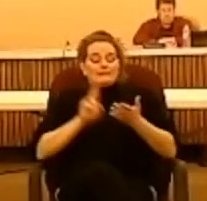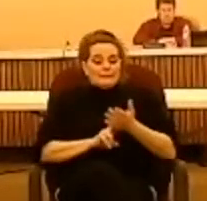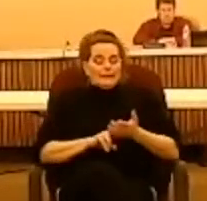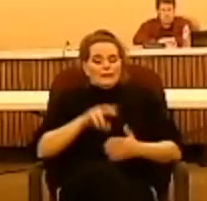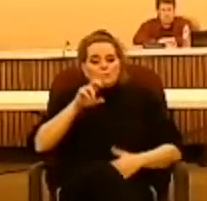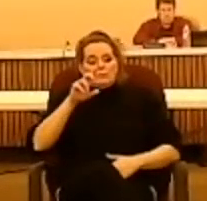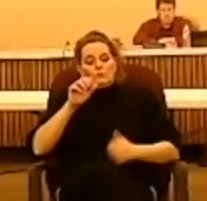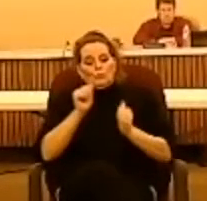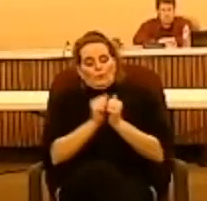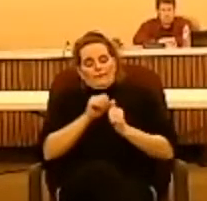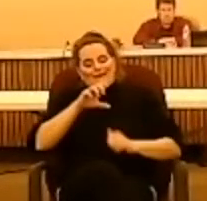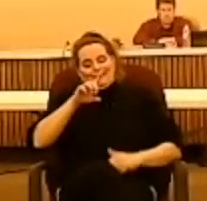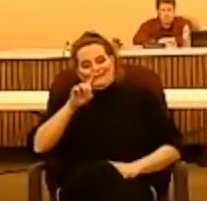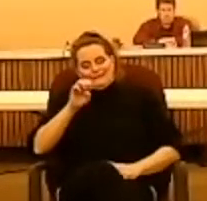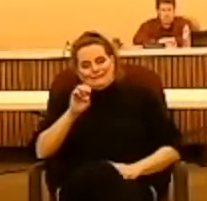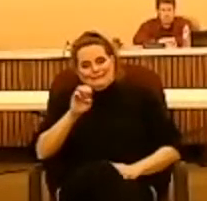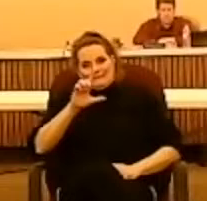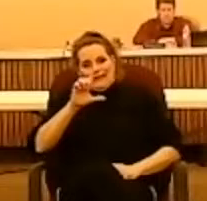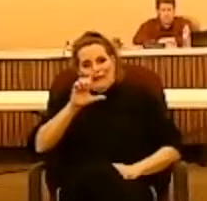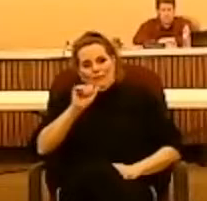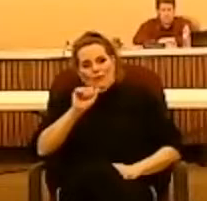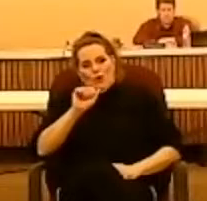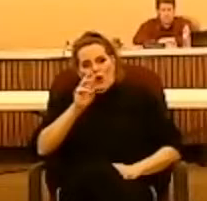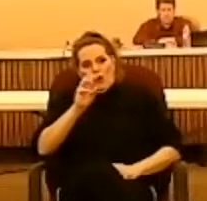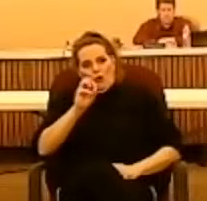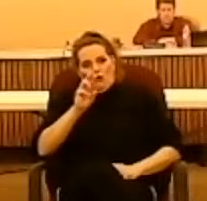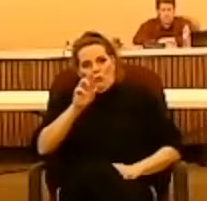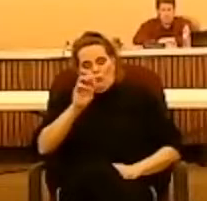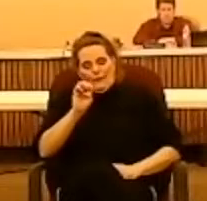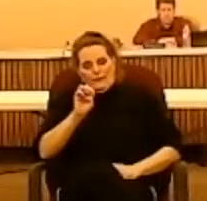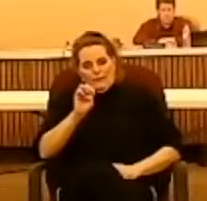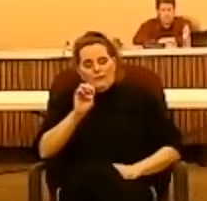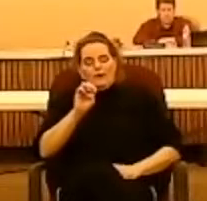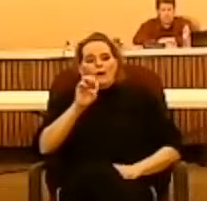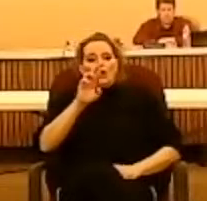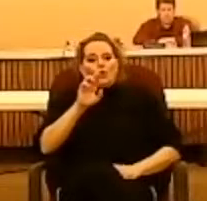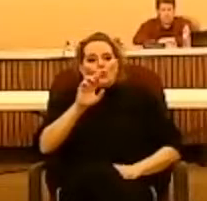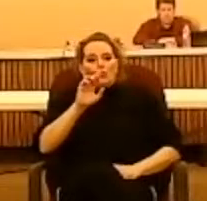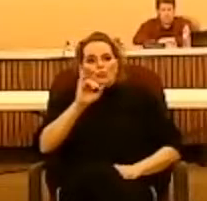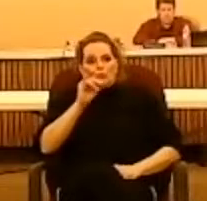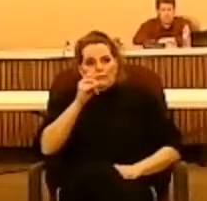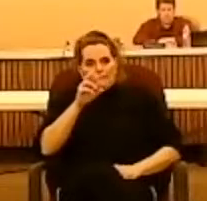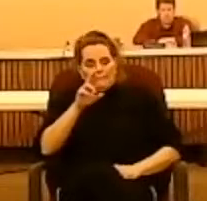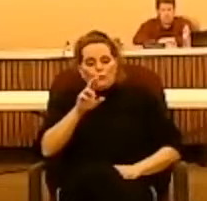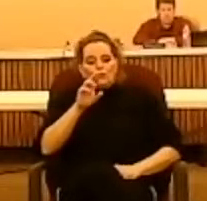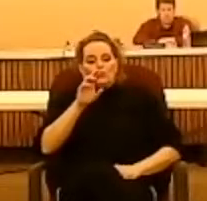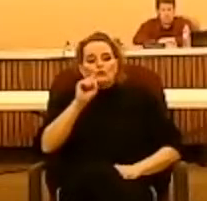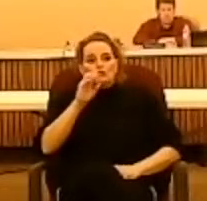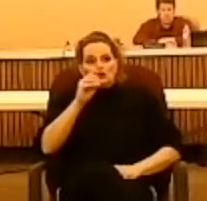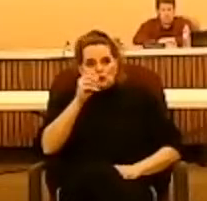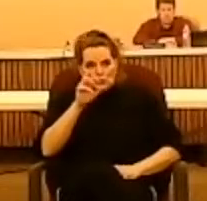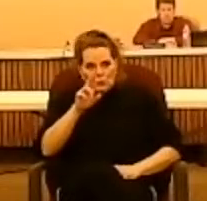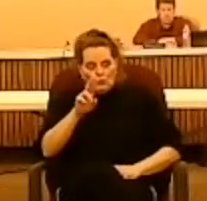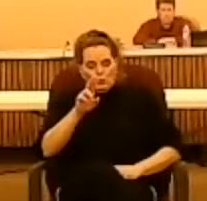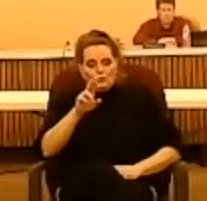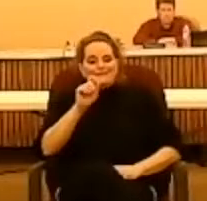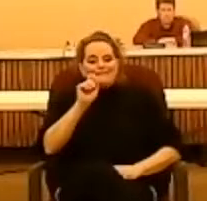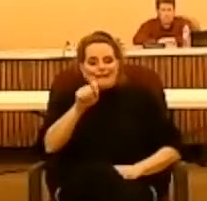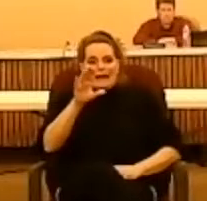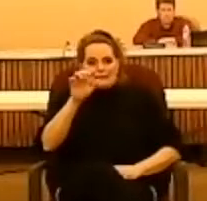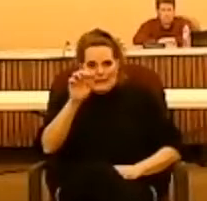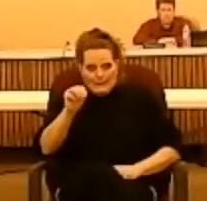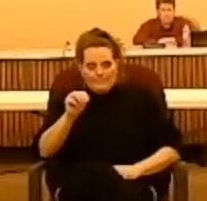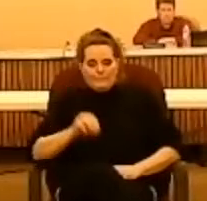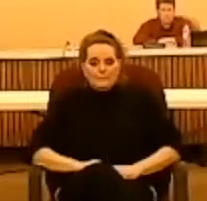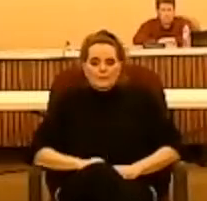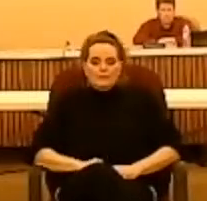Okay. And they can just go right to that website, DelawareRiverSolar.com, to do that. We hope to be